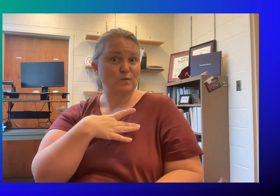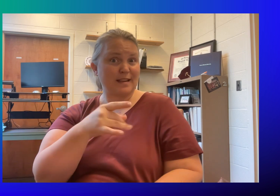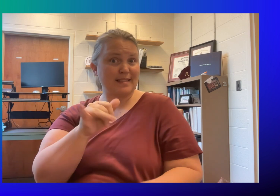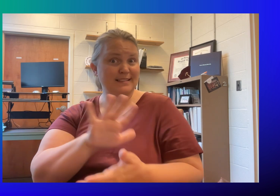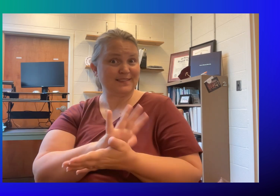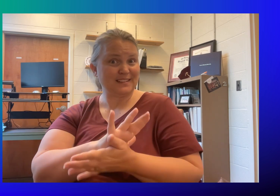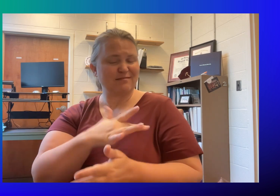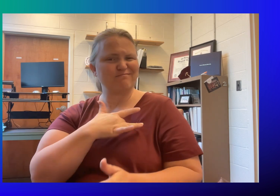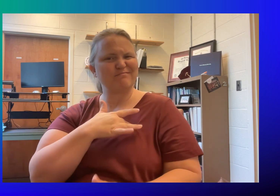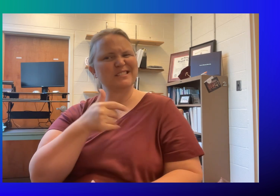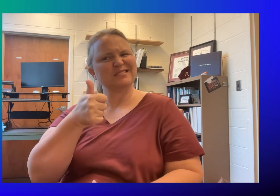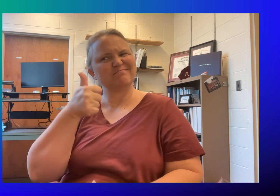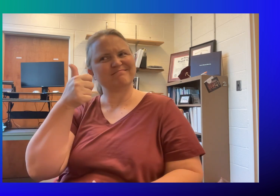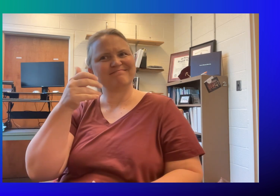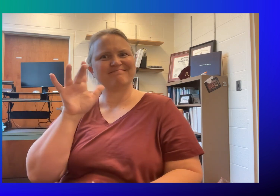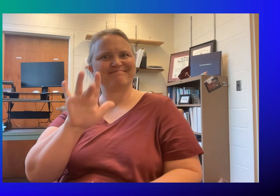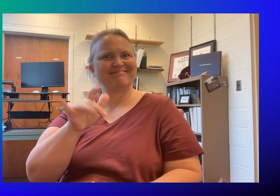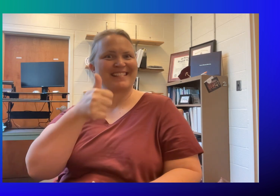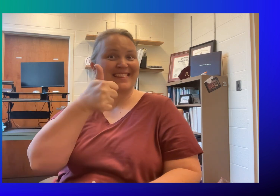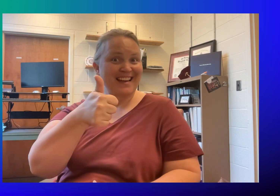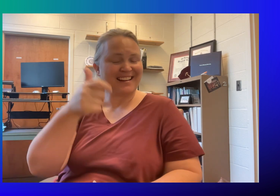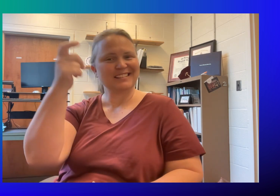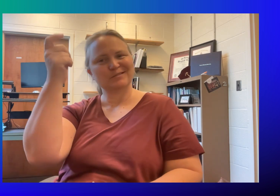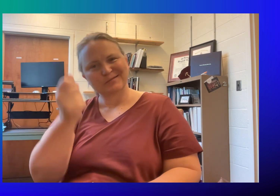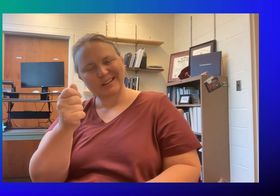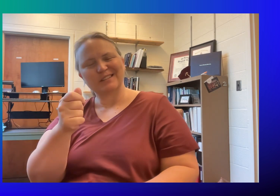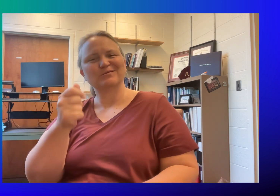video, please click like and subscribe so you'll know when the next video drops.